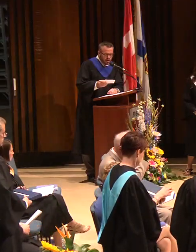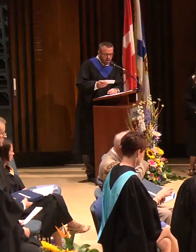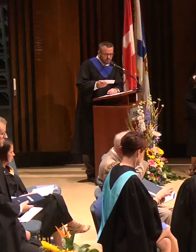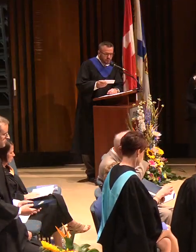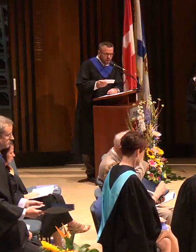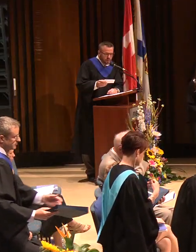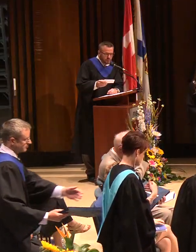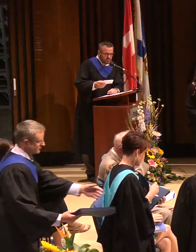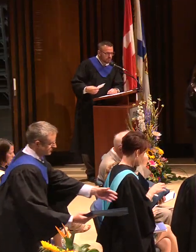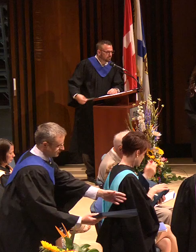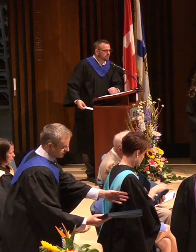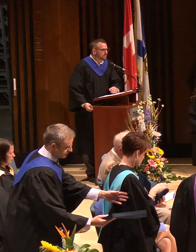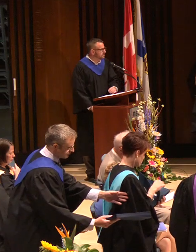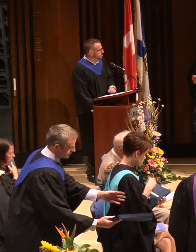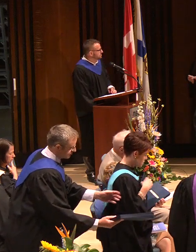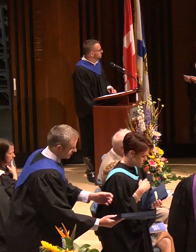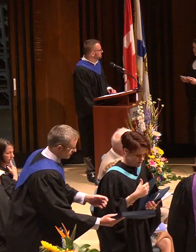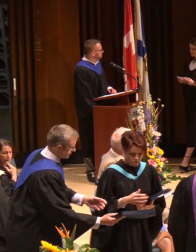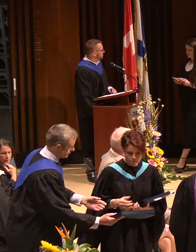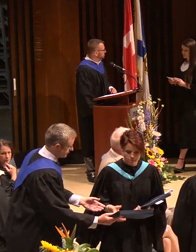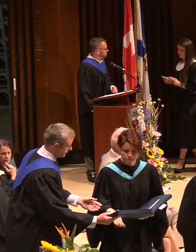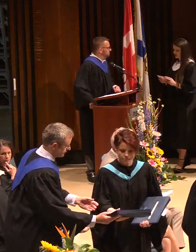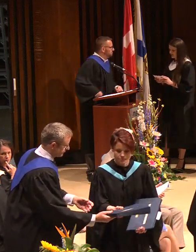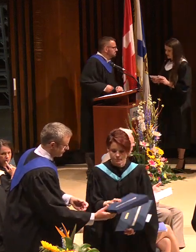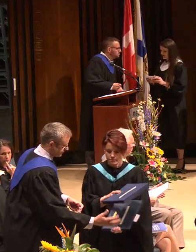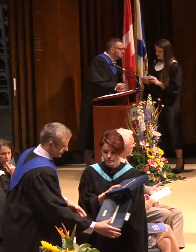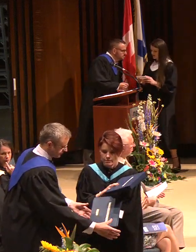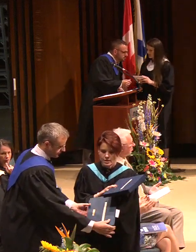Rochelle Garand with honors.